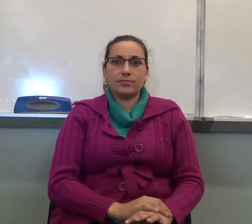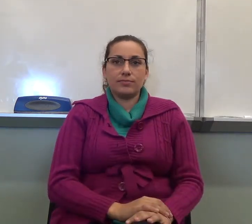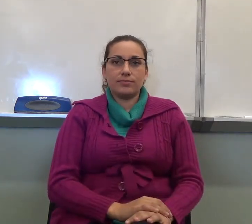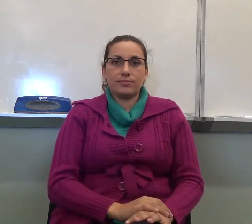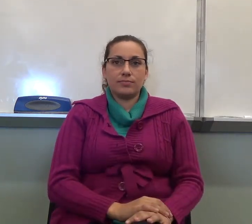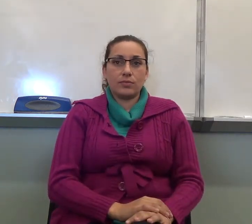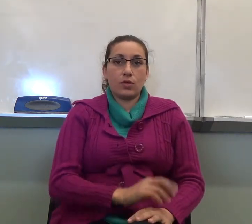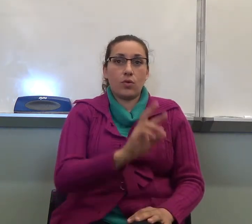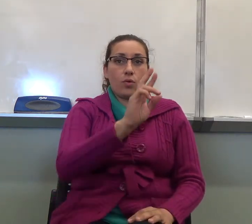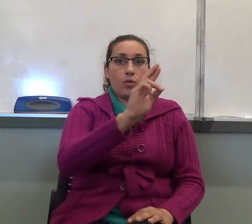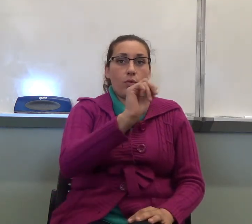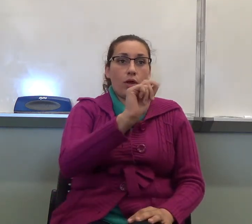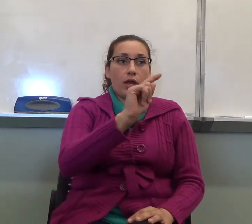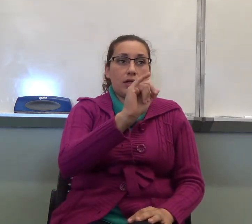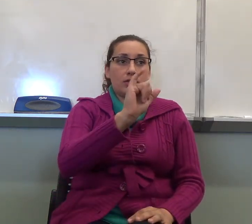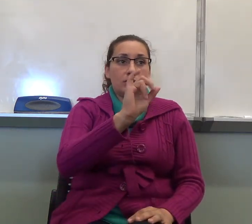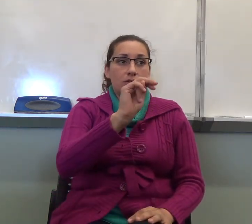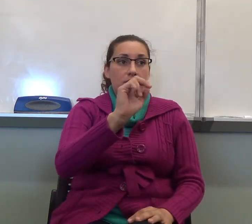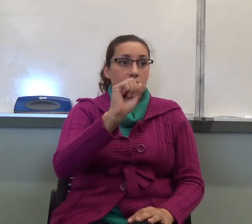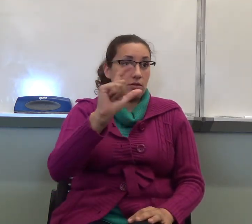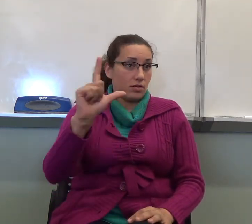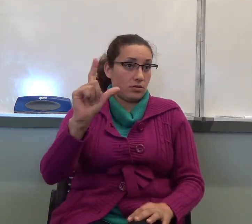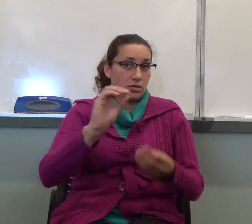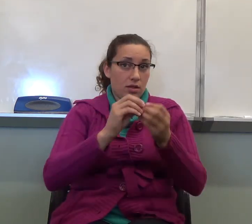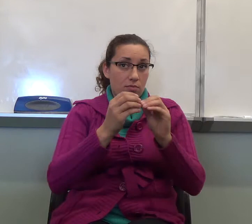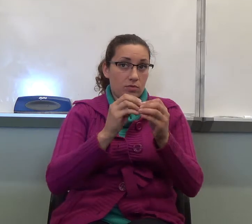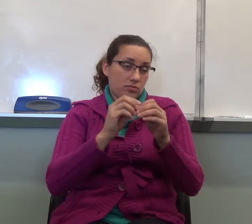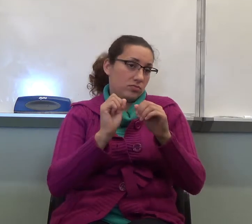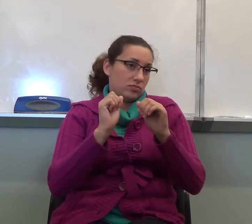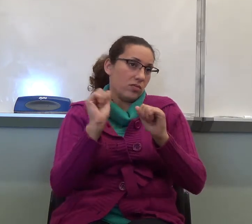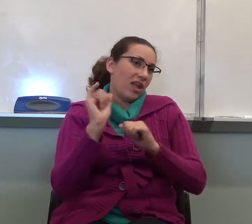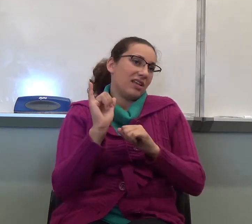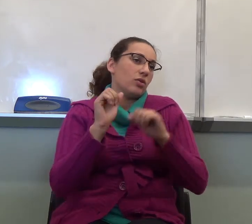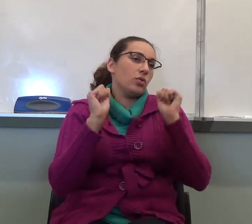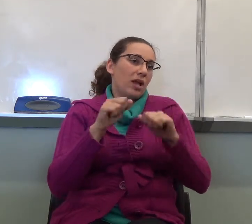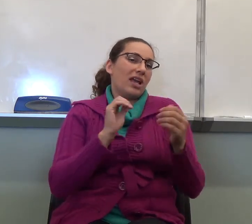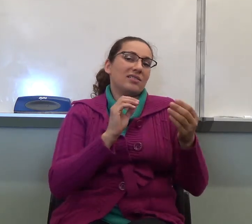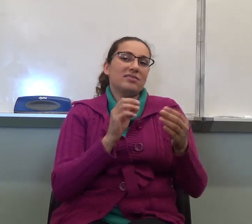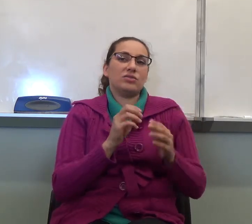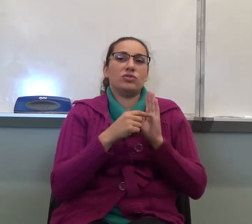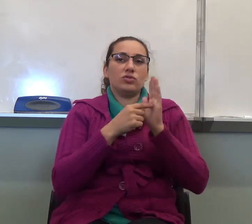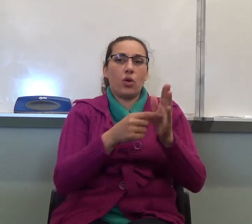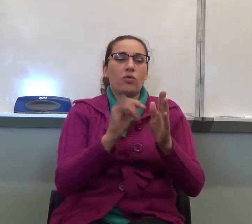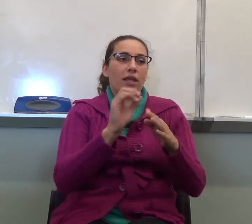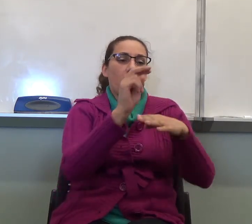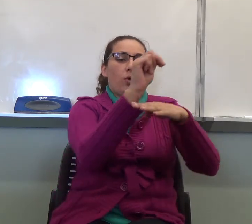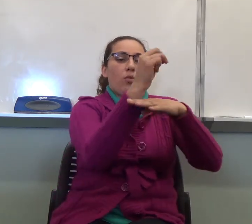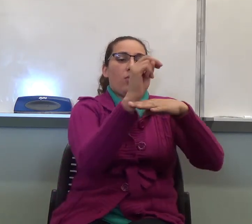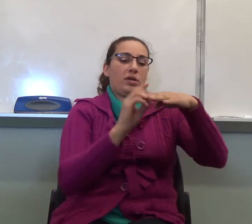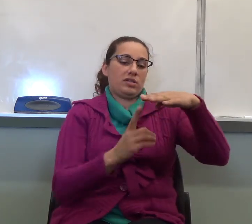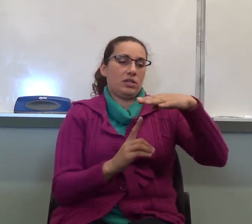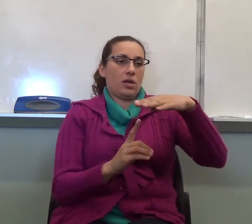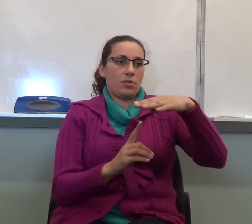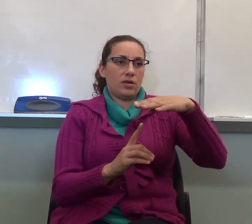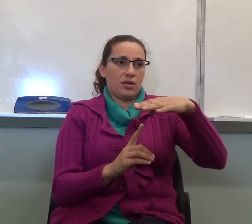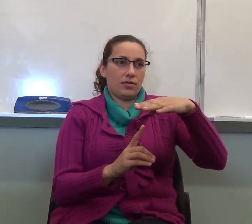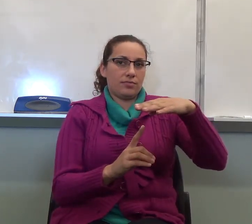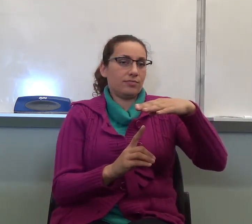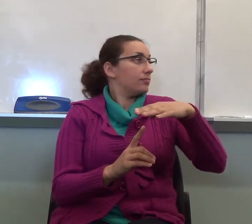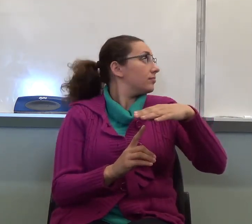Rational numbers simply are numbers that can be expressed as a ratio, numerator over denominator. And even these up here, like 3,